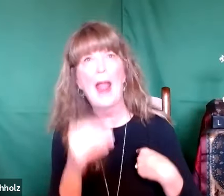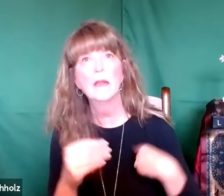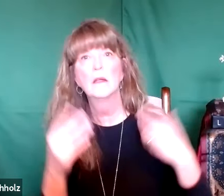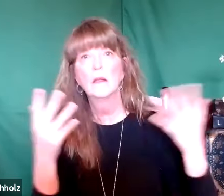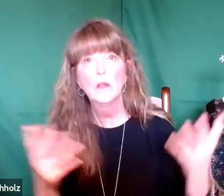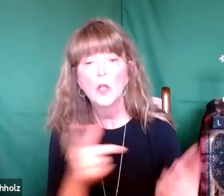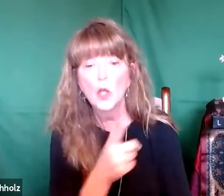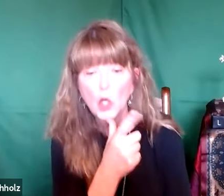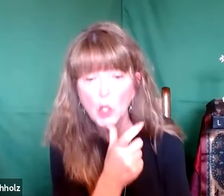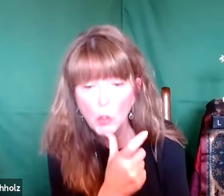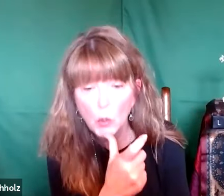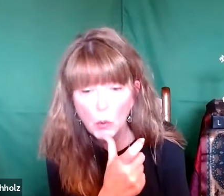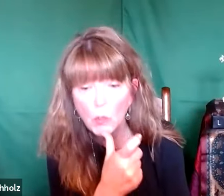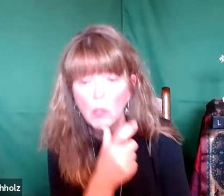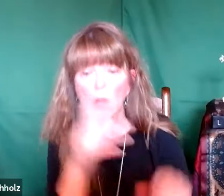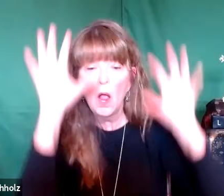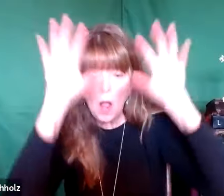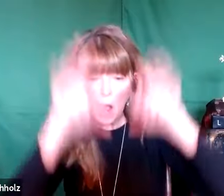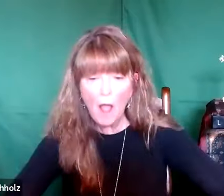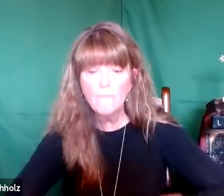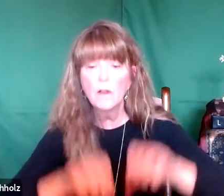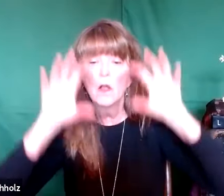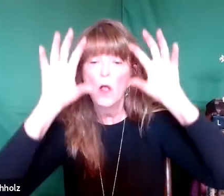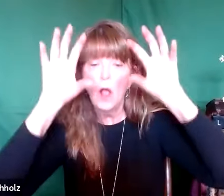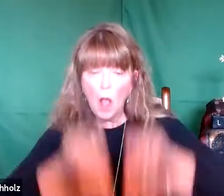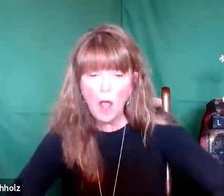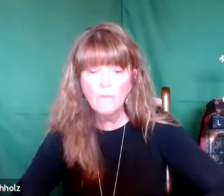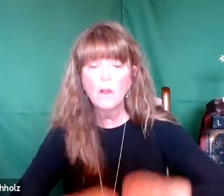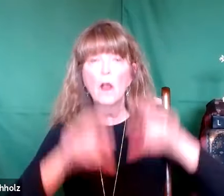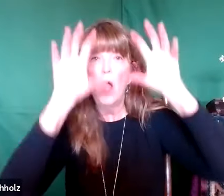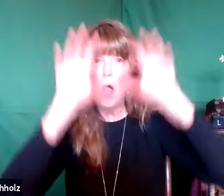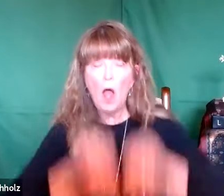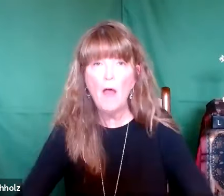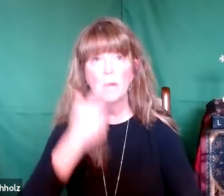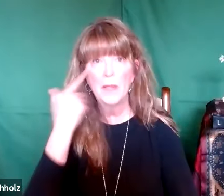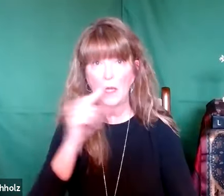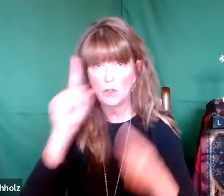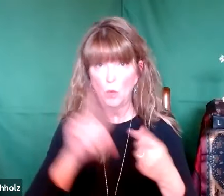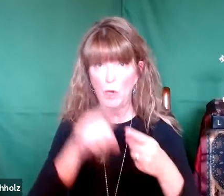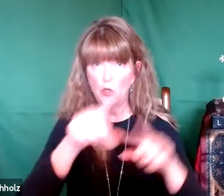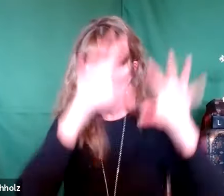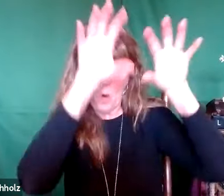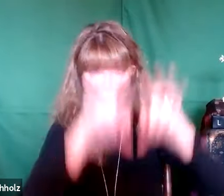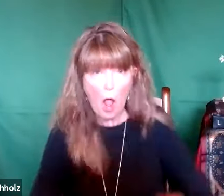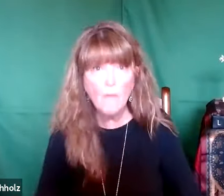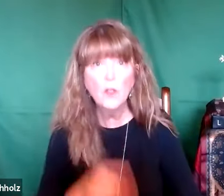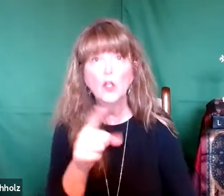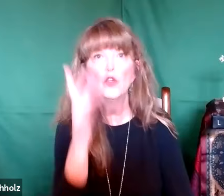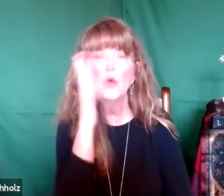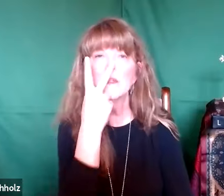need to get rid of them. What curtains do I have between me and whoever, including myself? And